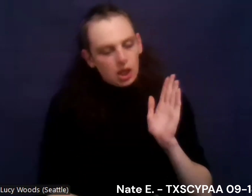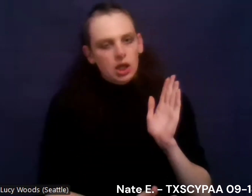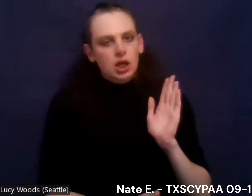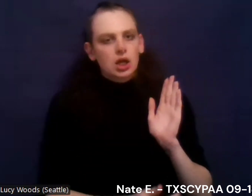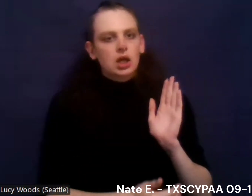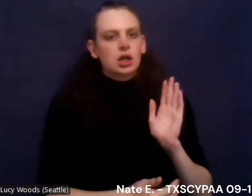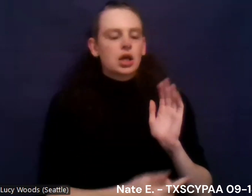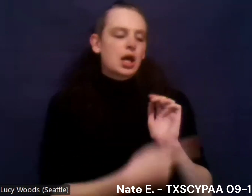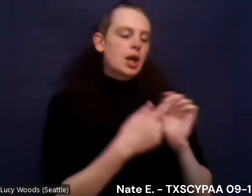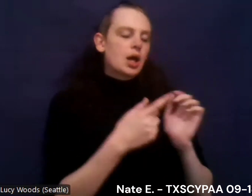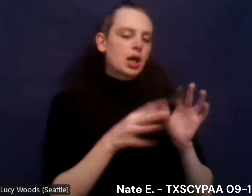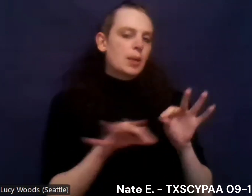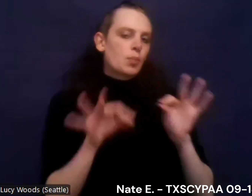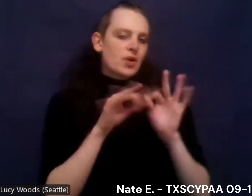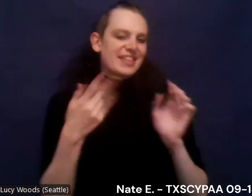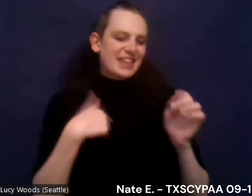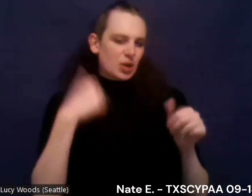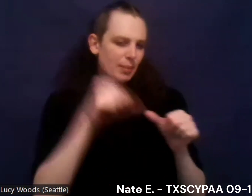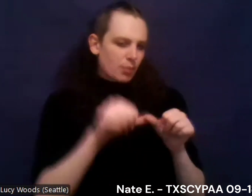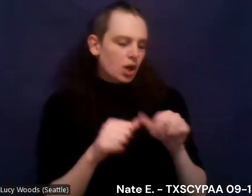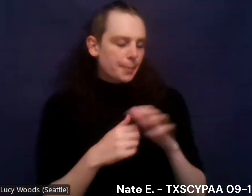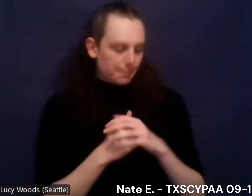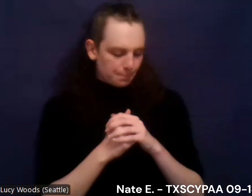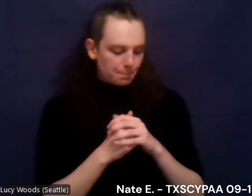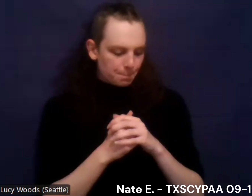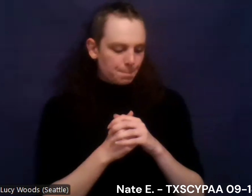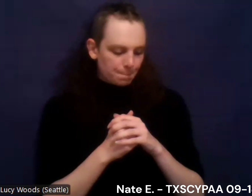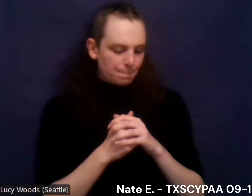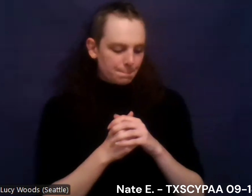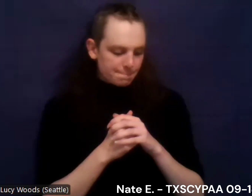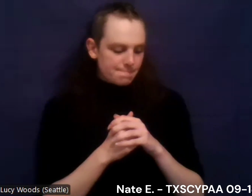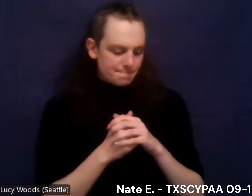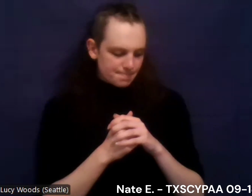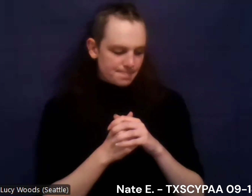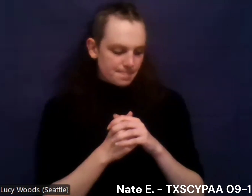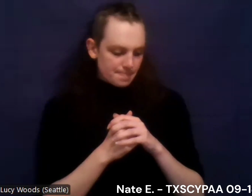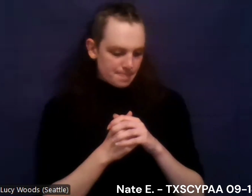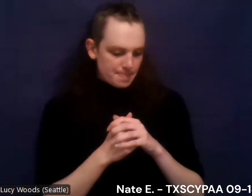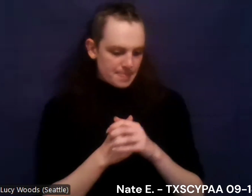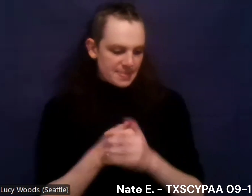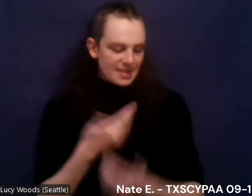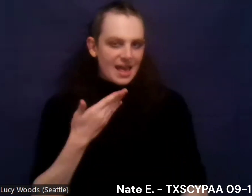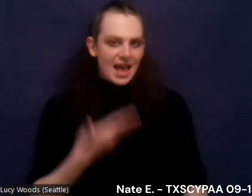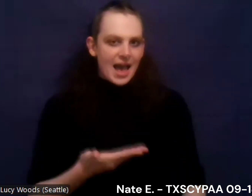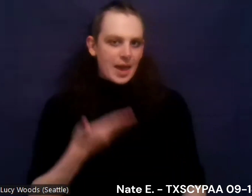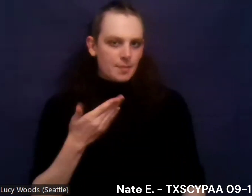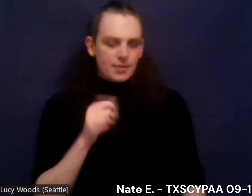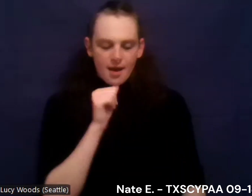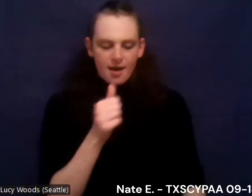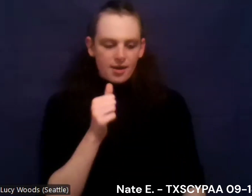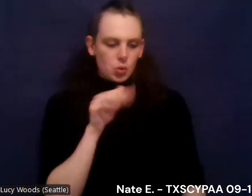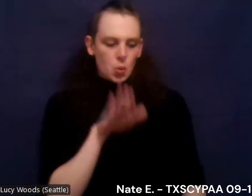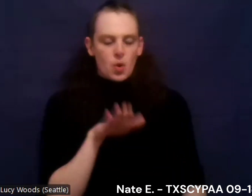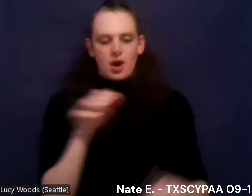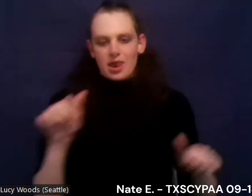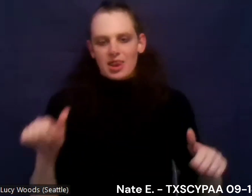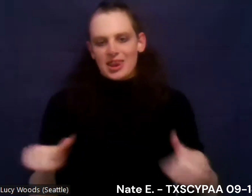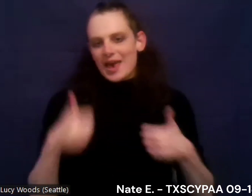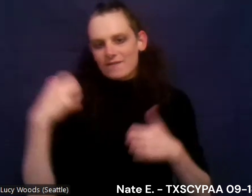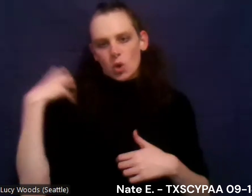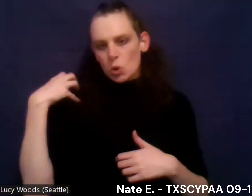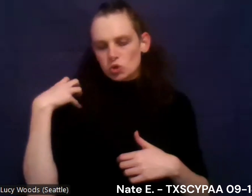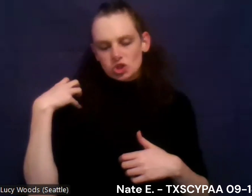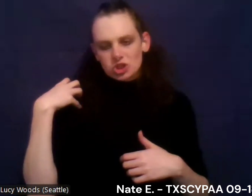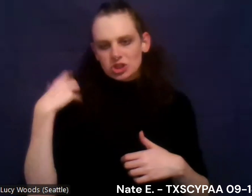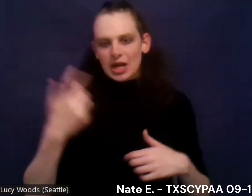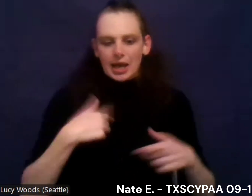I remember and just talk about a lot now is just that I am not somebody's life coach. I'm not in charge.